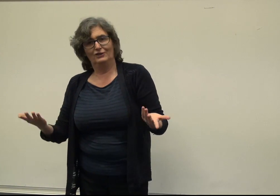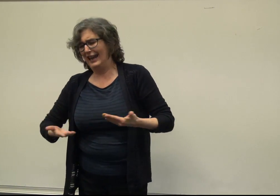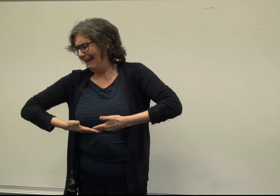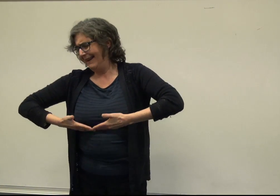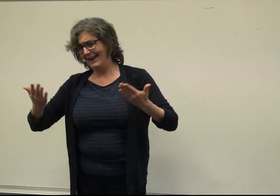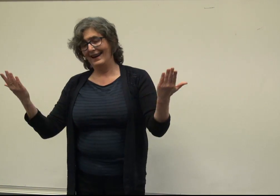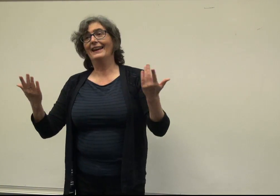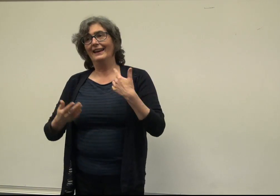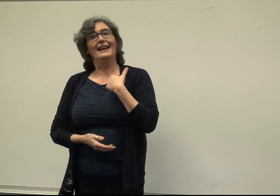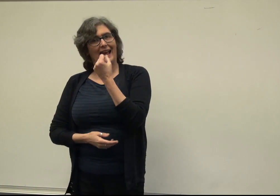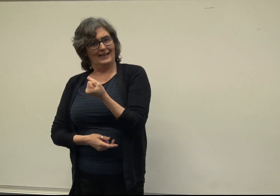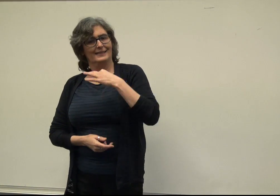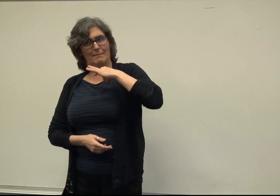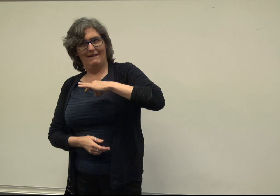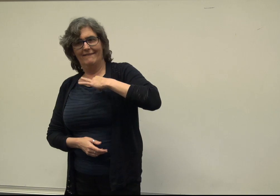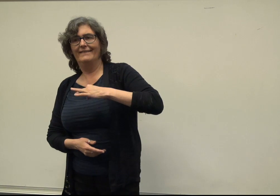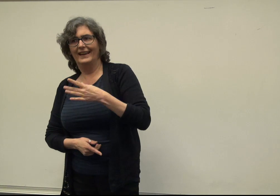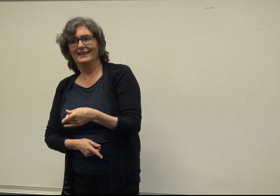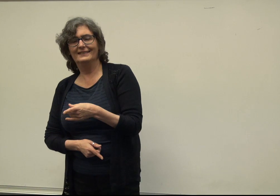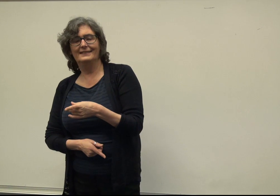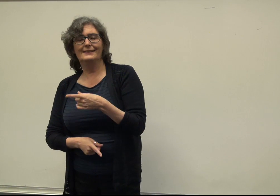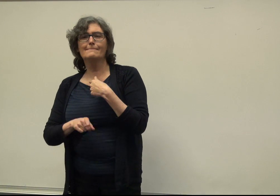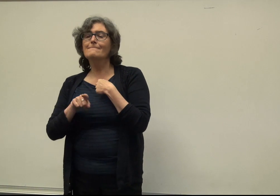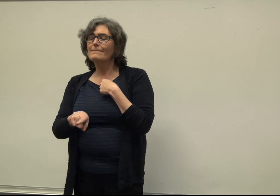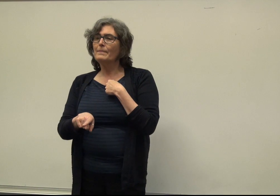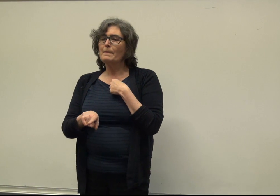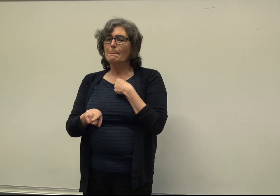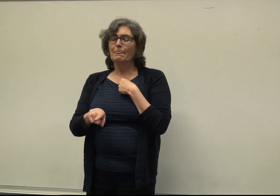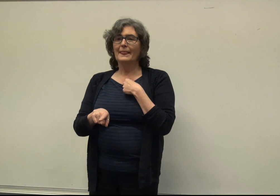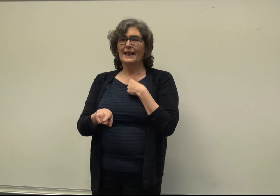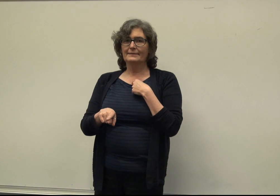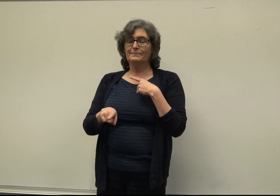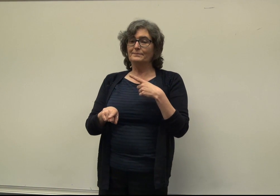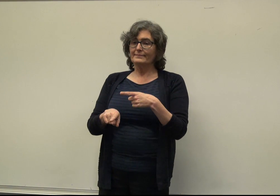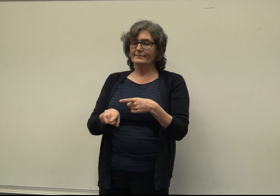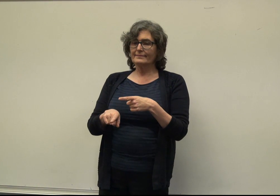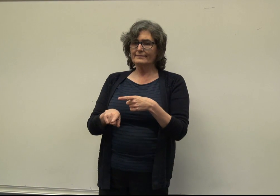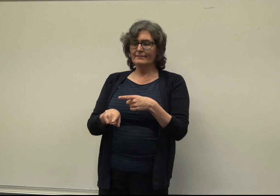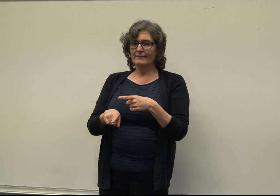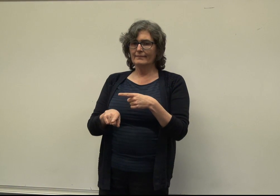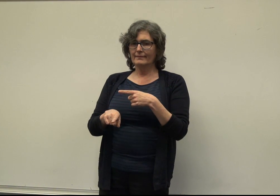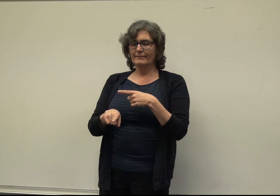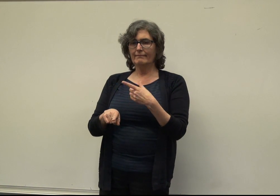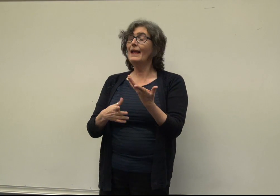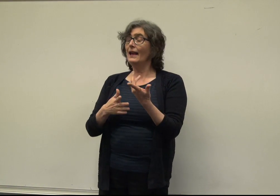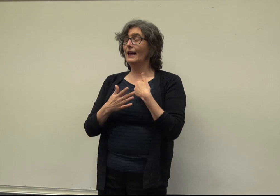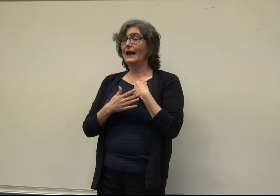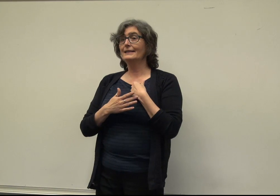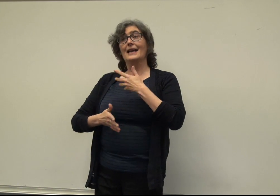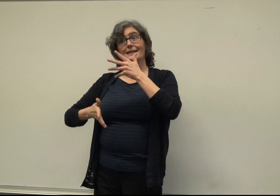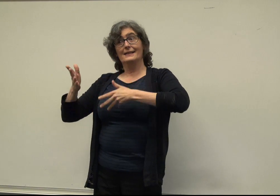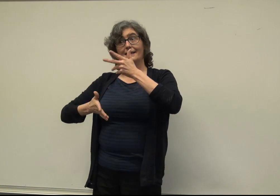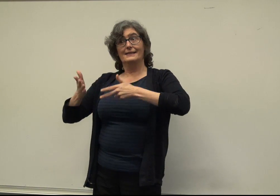gives these benefits, bilingualism in a sign language shares many of the benefits and characteristics with